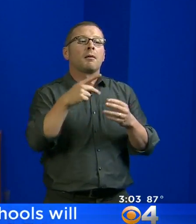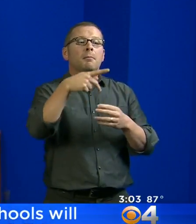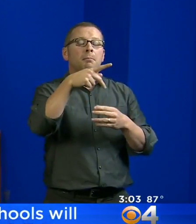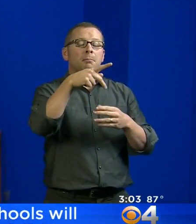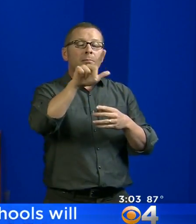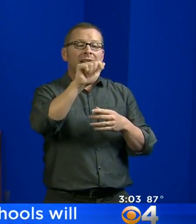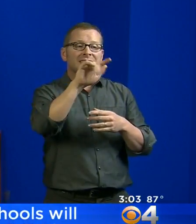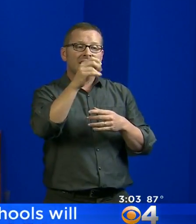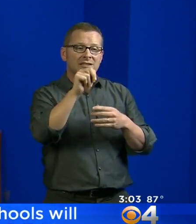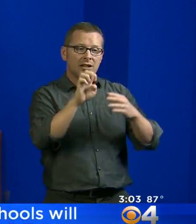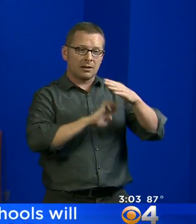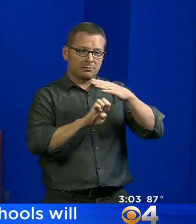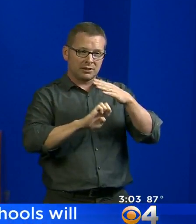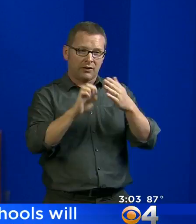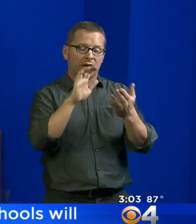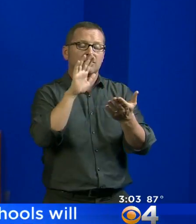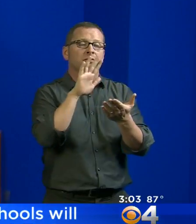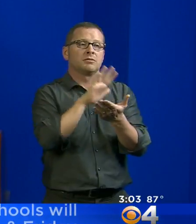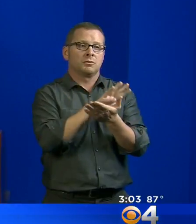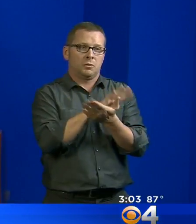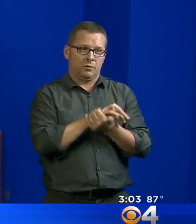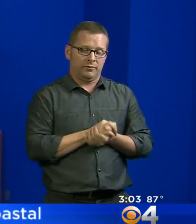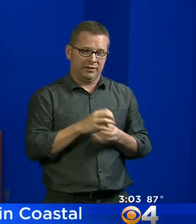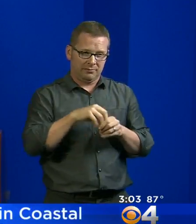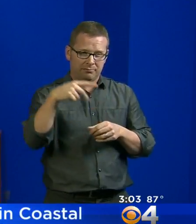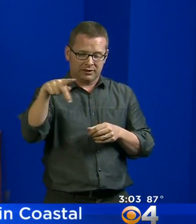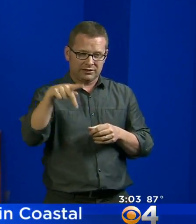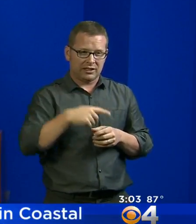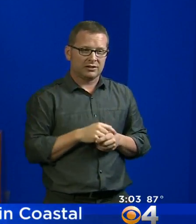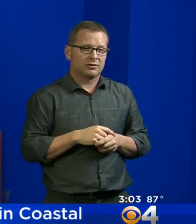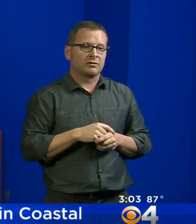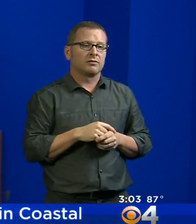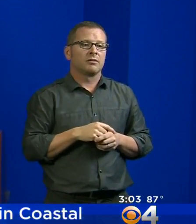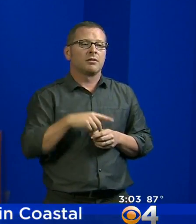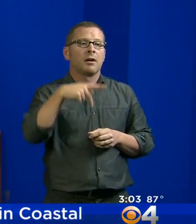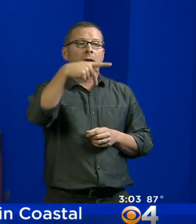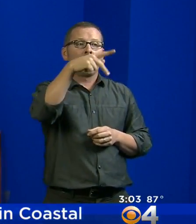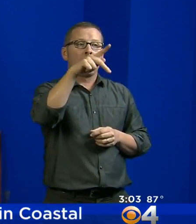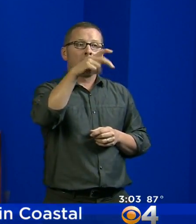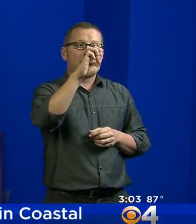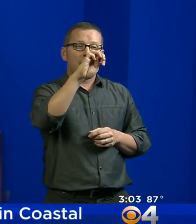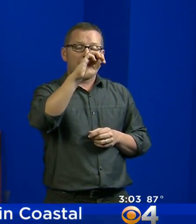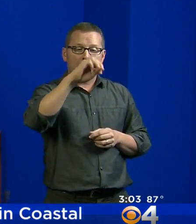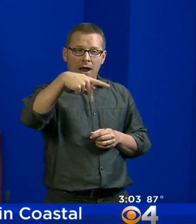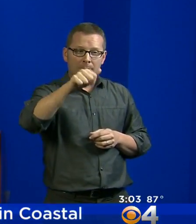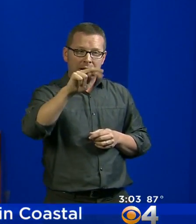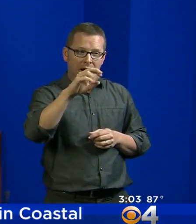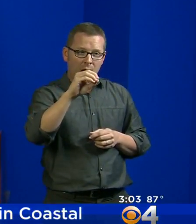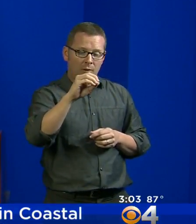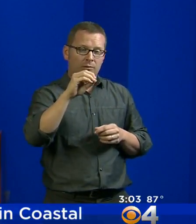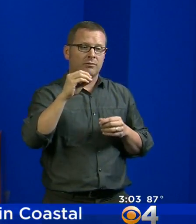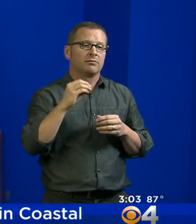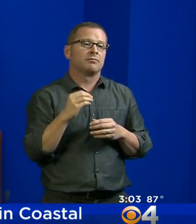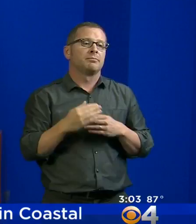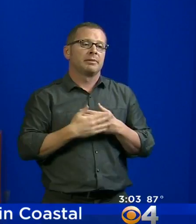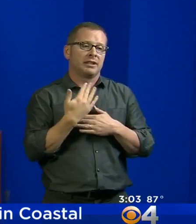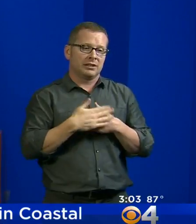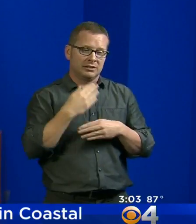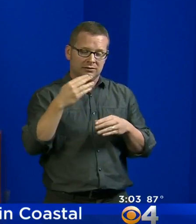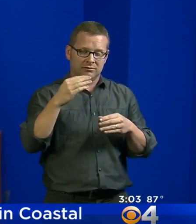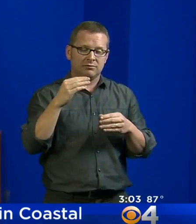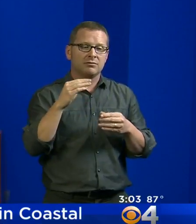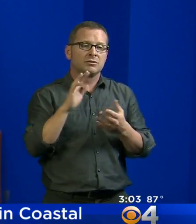Monarch High School in Coconut Creek. Please remember that shelters are